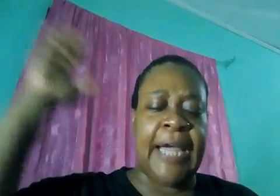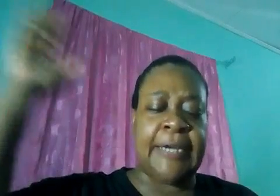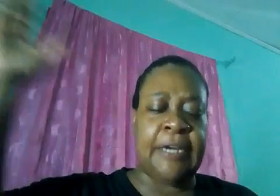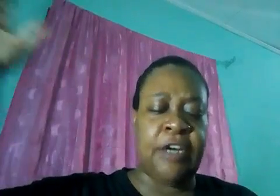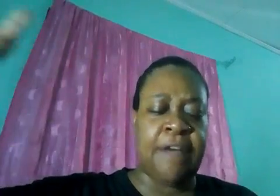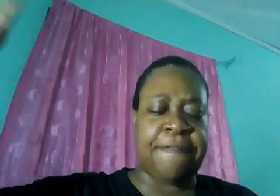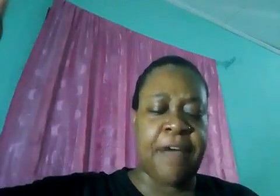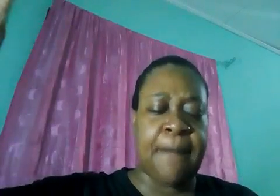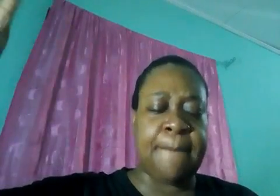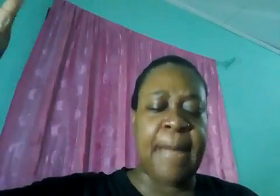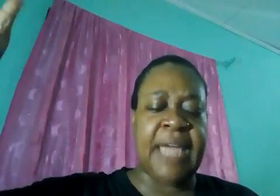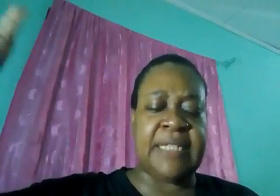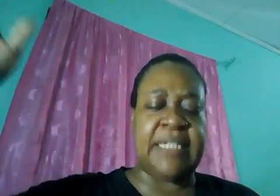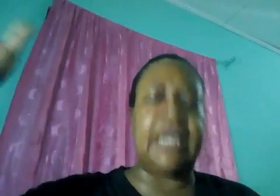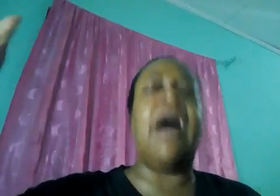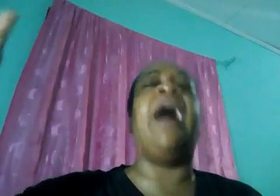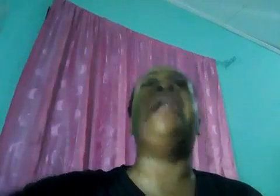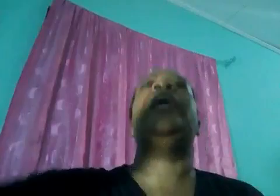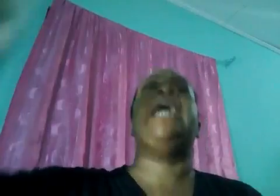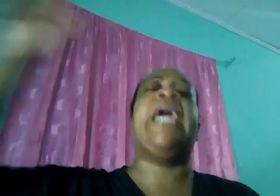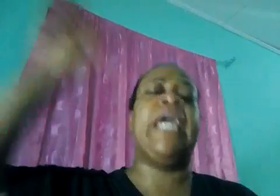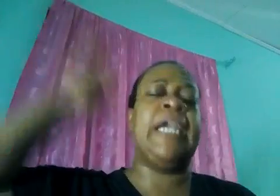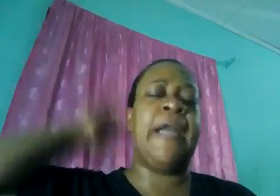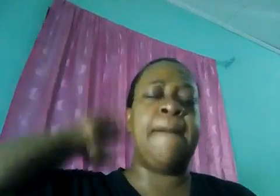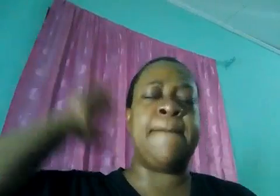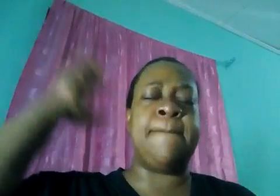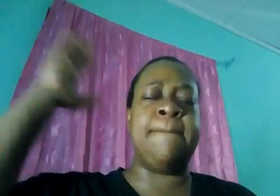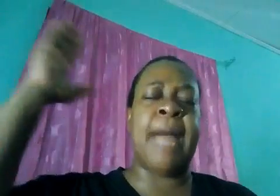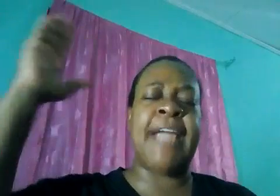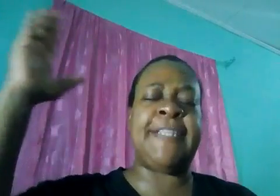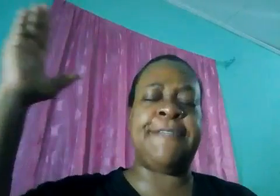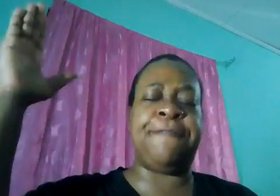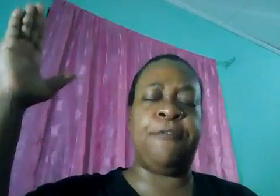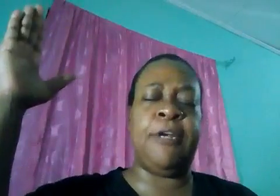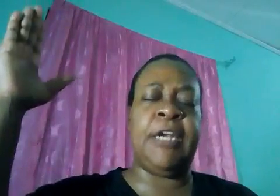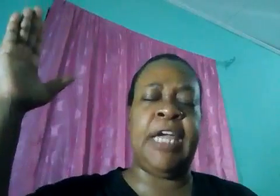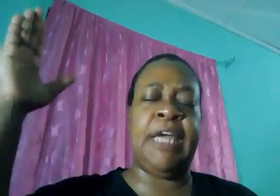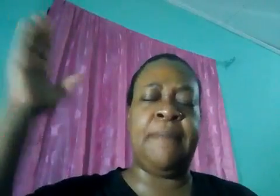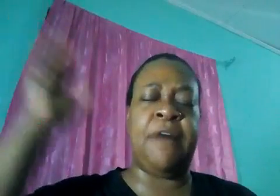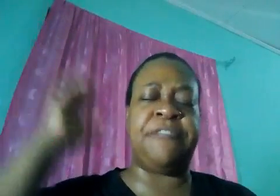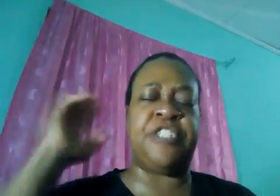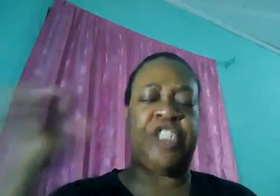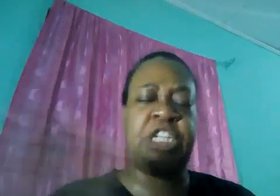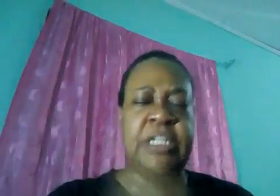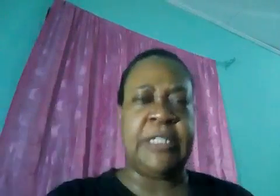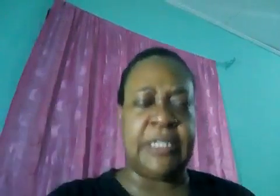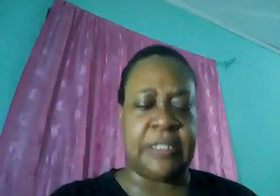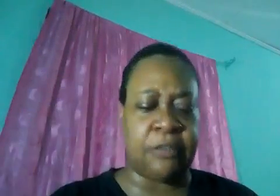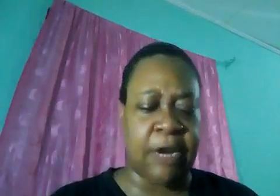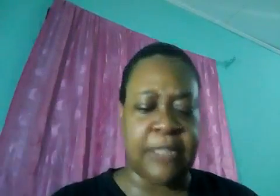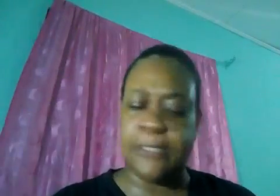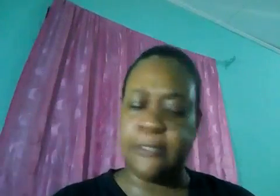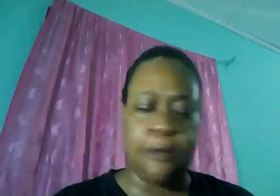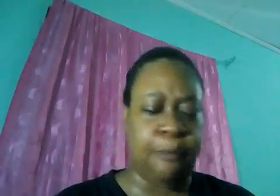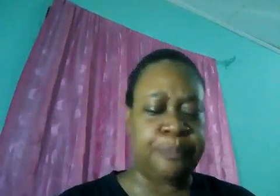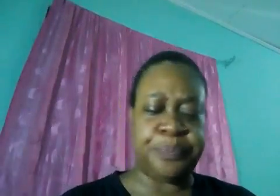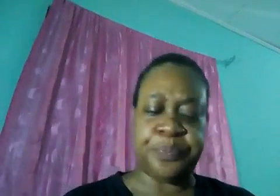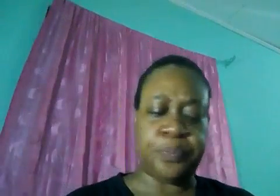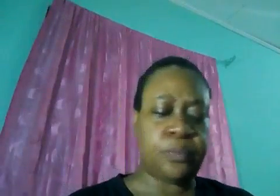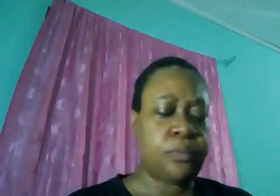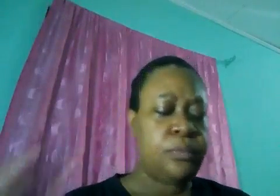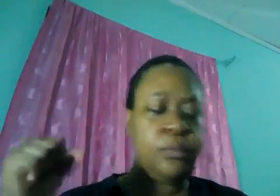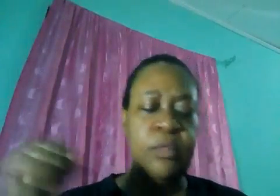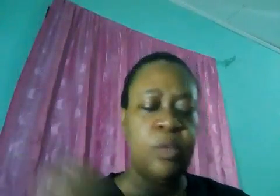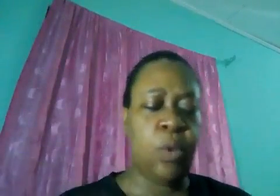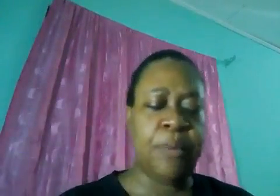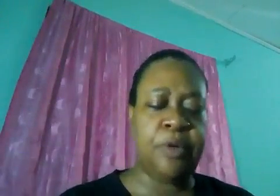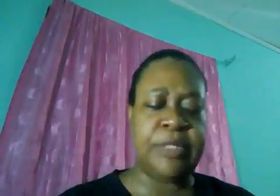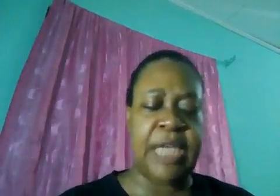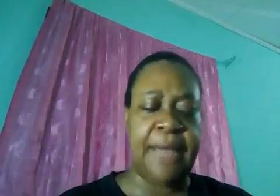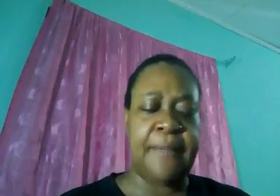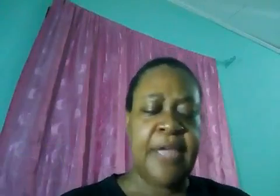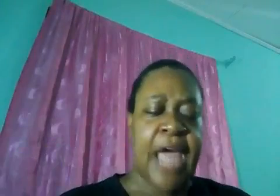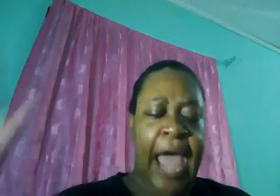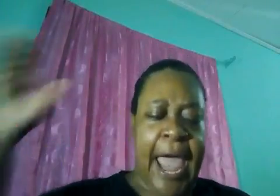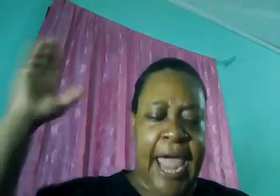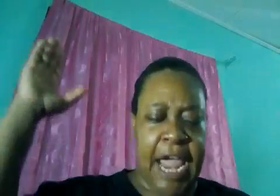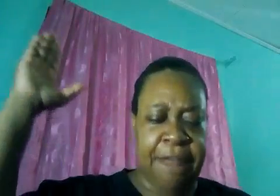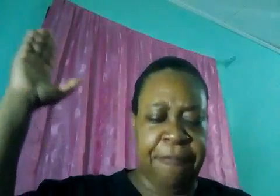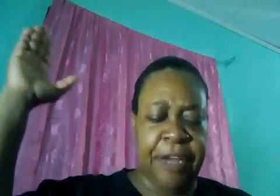of Almighty God in the mighty full name of Jesus Christ. Come. One more time. Every